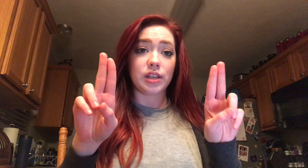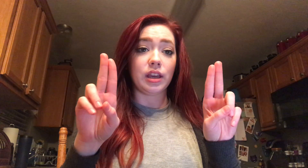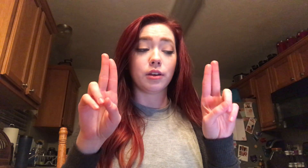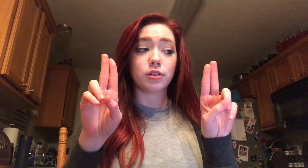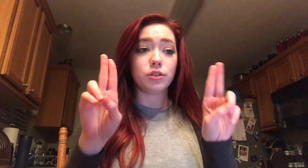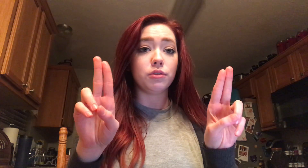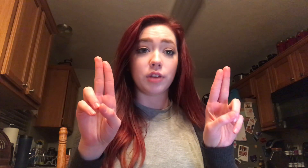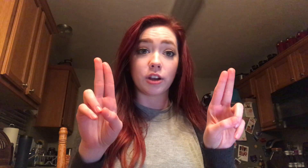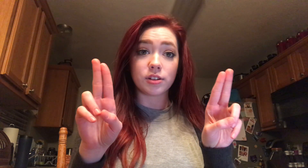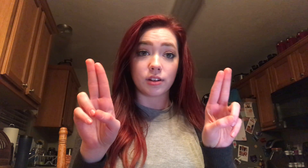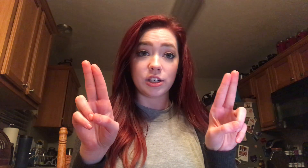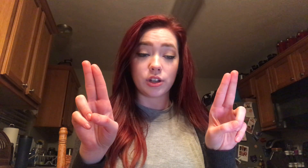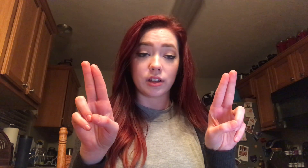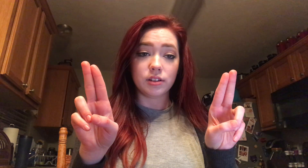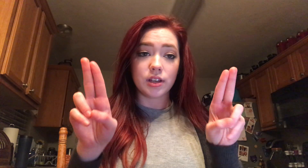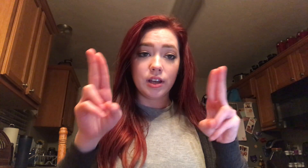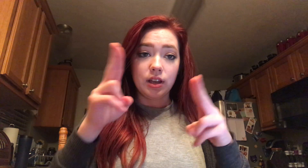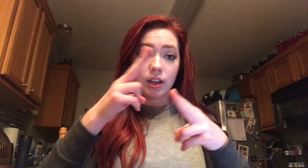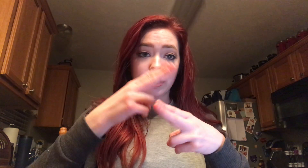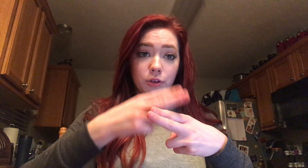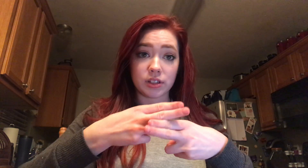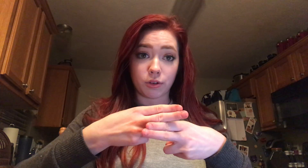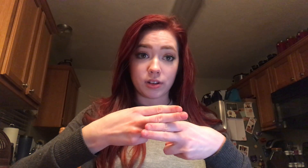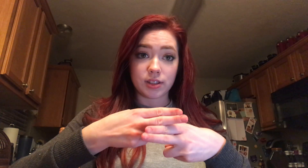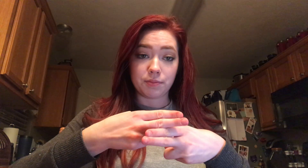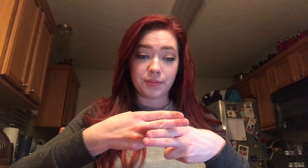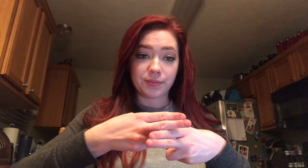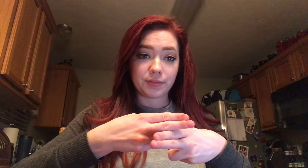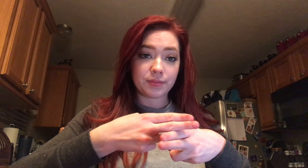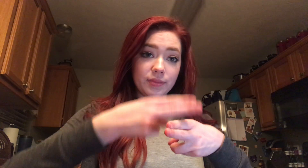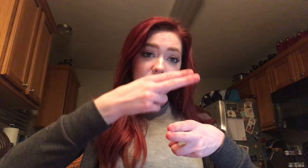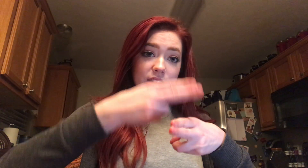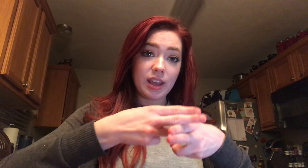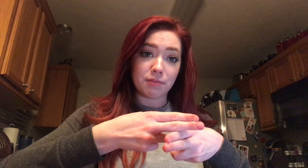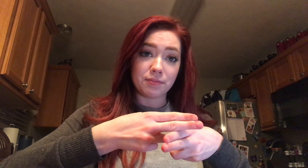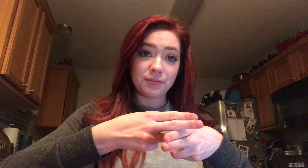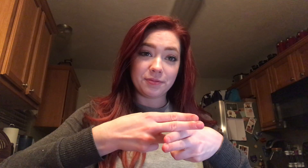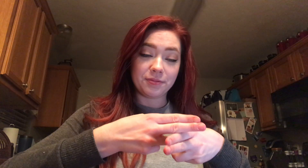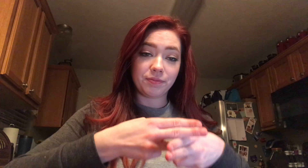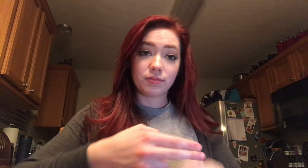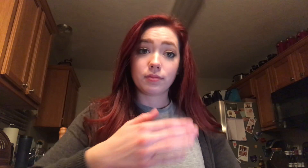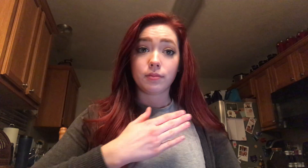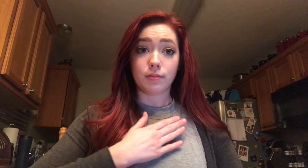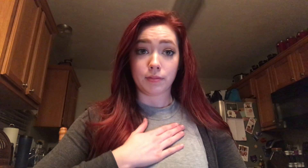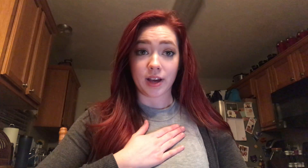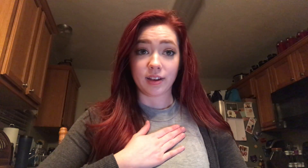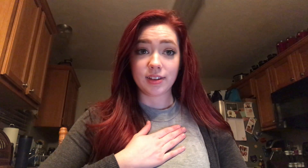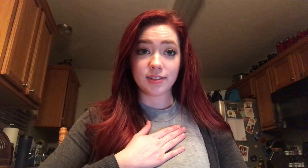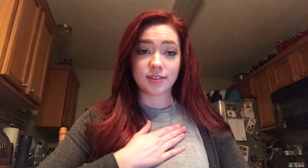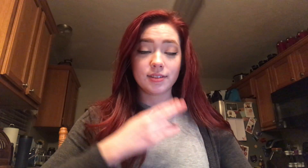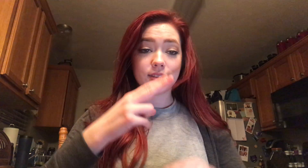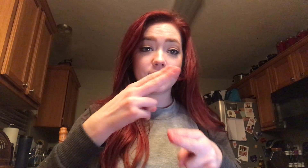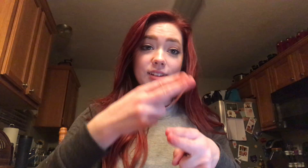take 2 fingers on each hand and crisscross them. Name. My